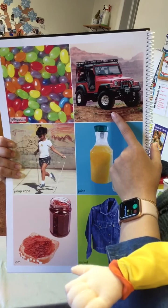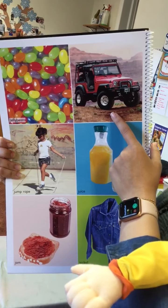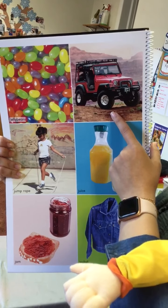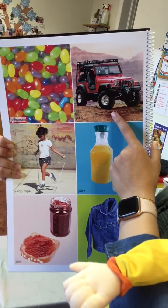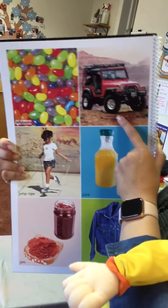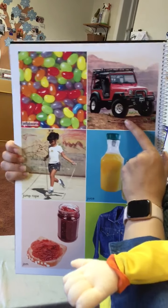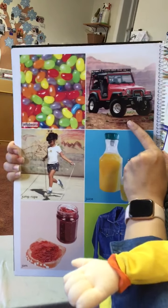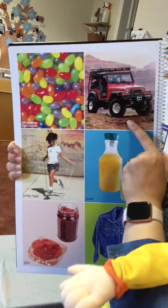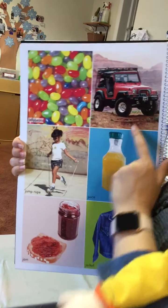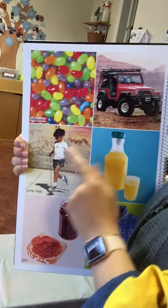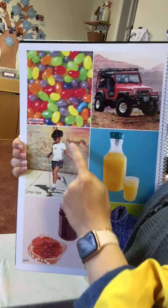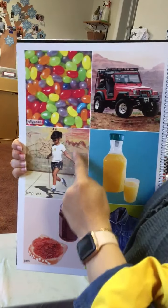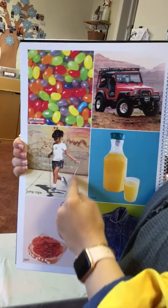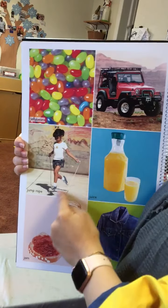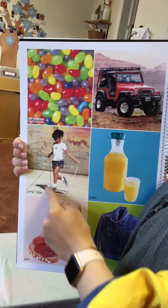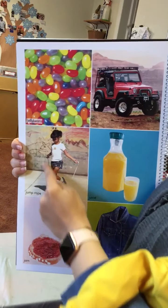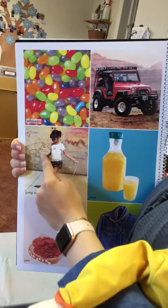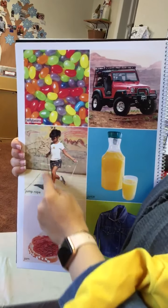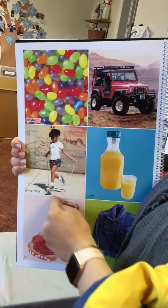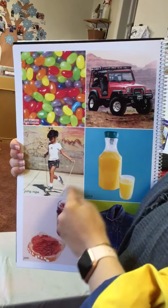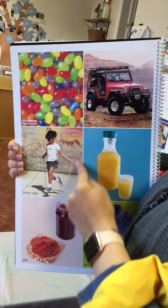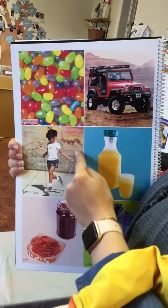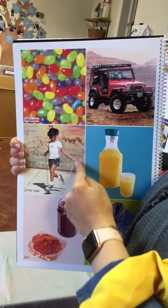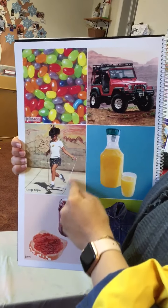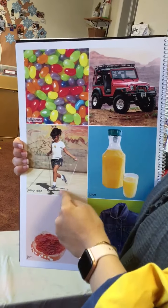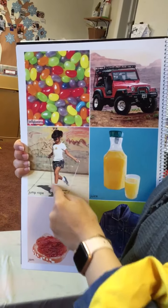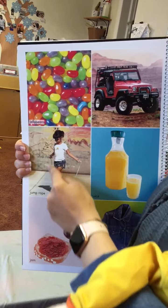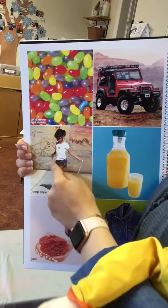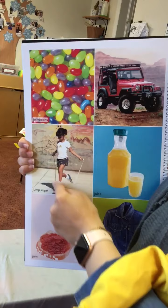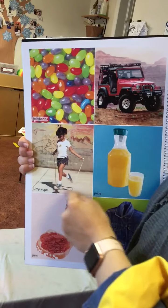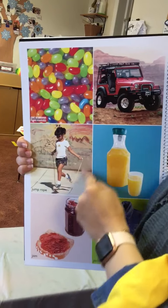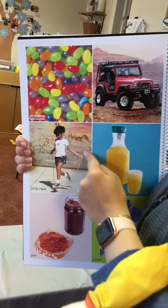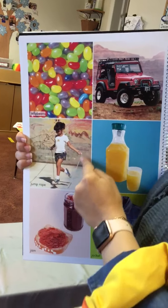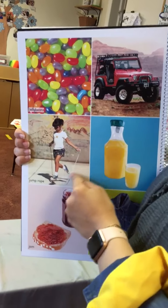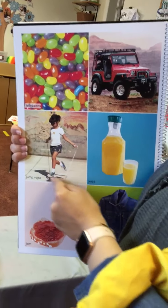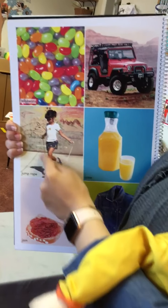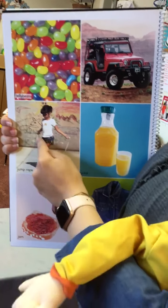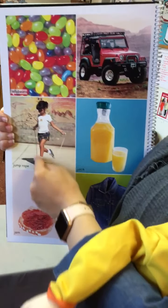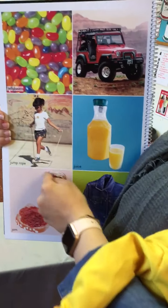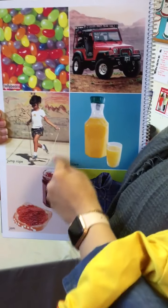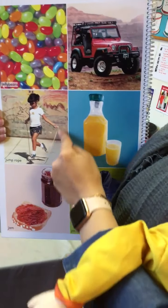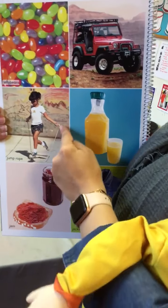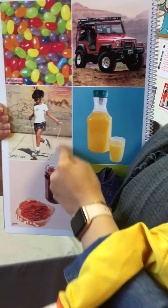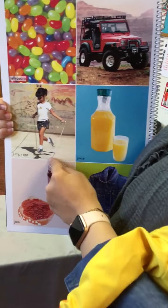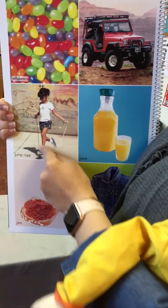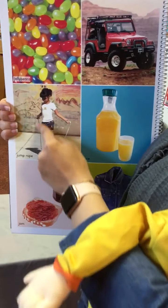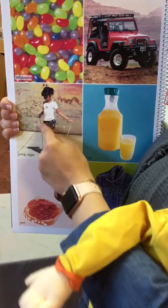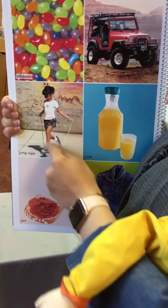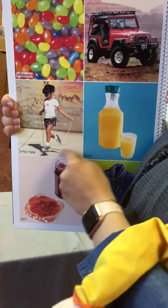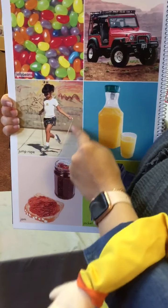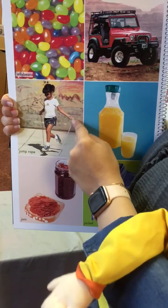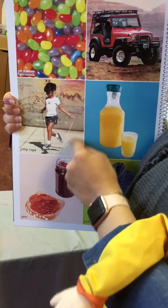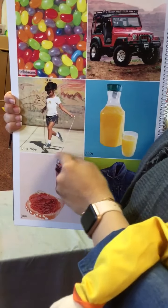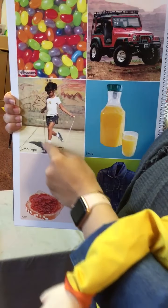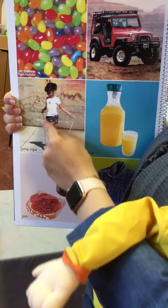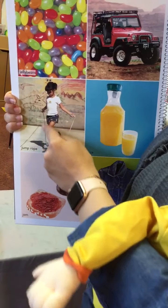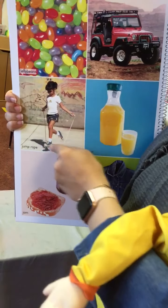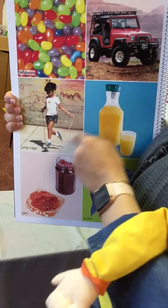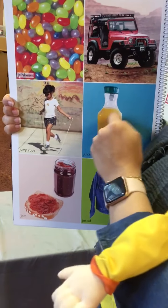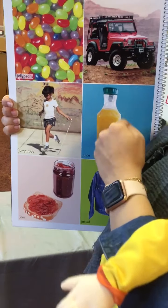Jeep. We have a jump rope to jump with. I wish you guys try this out at home. Tell mommy